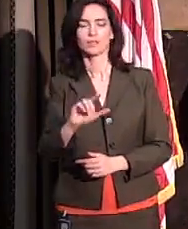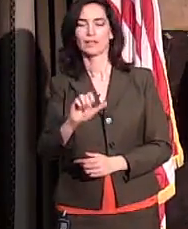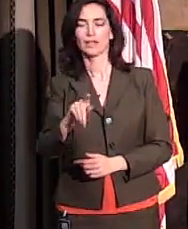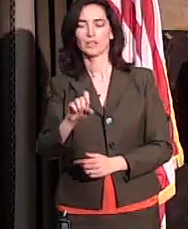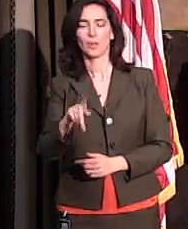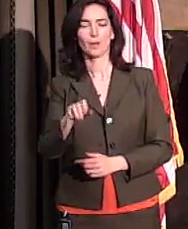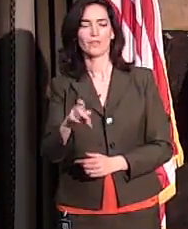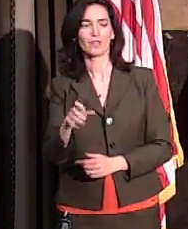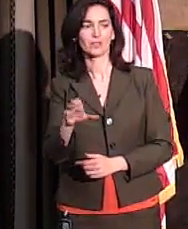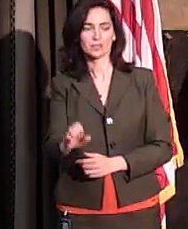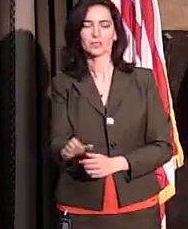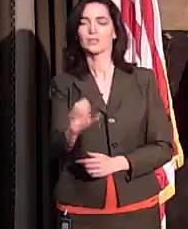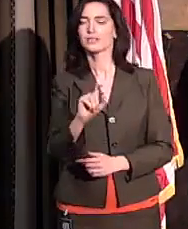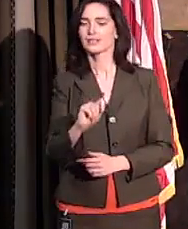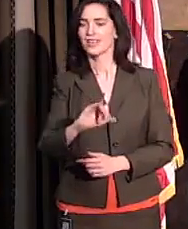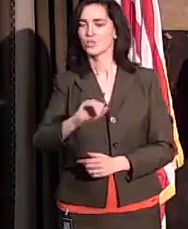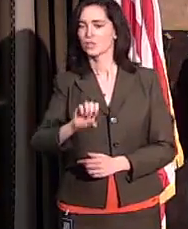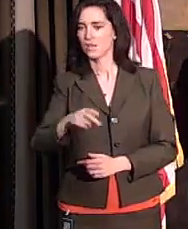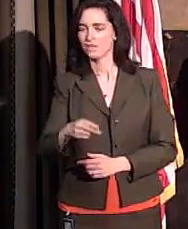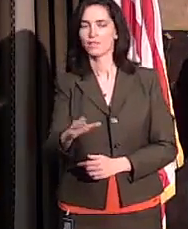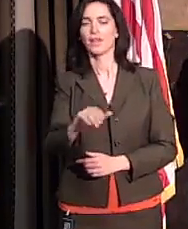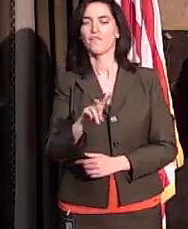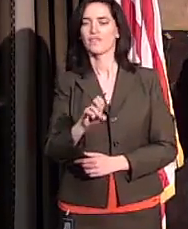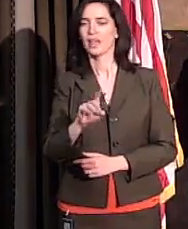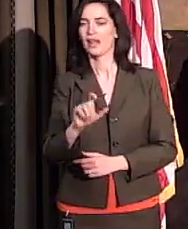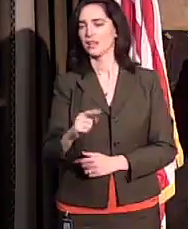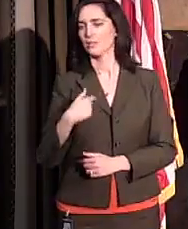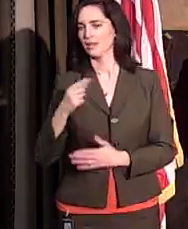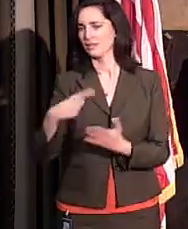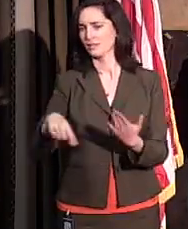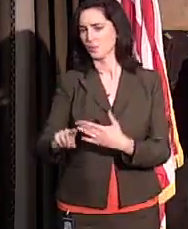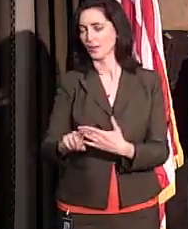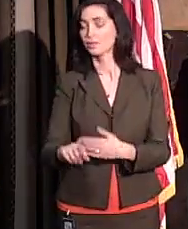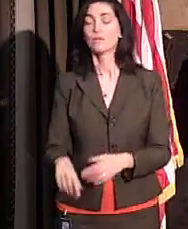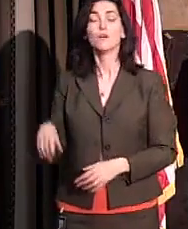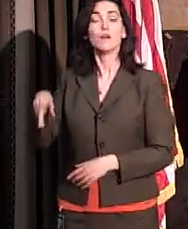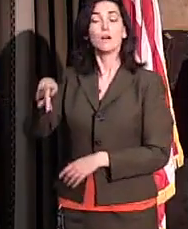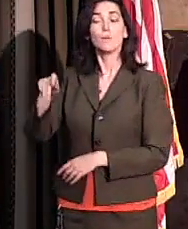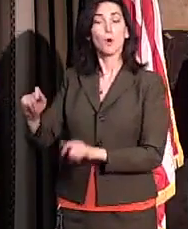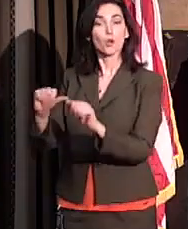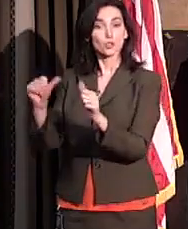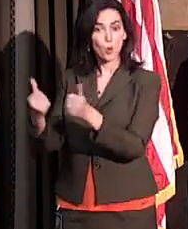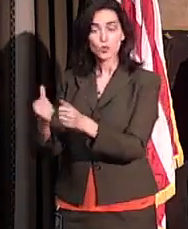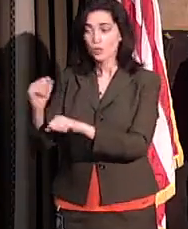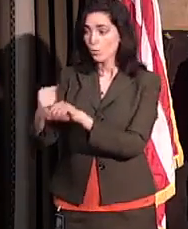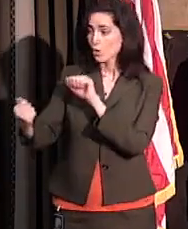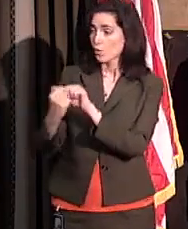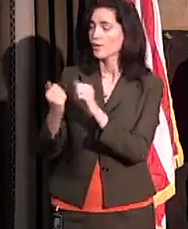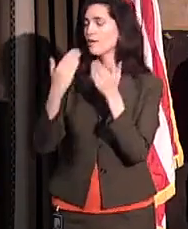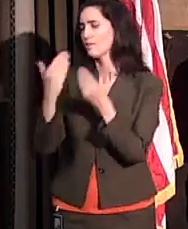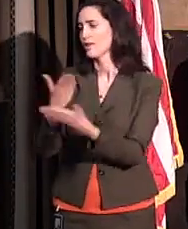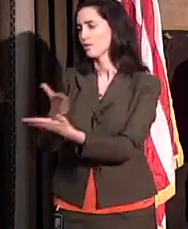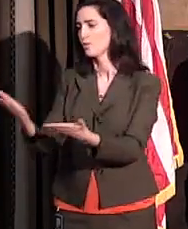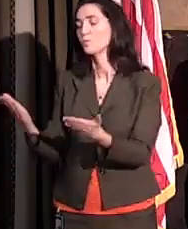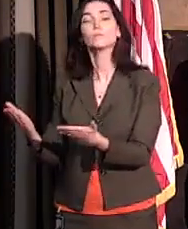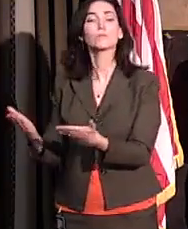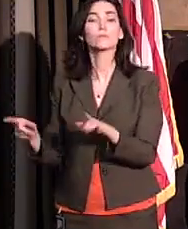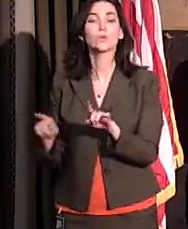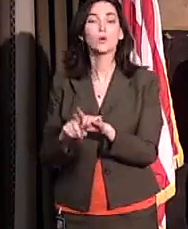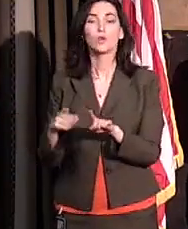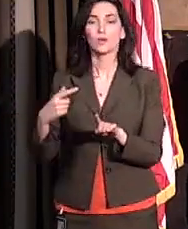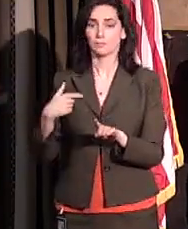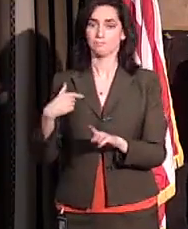week. So I want to thank the Ports Association for working with us. And on behalf of the